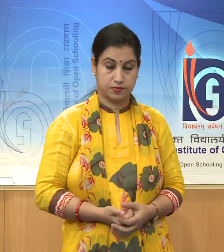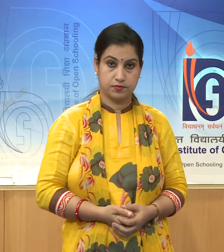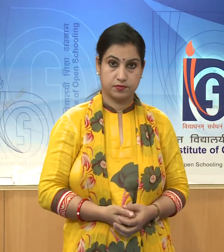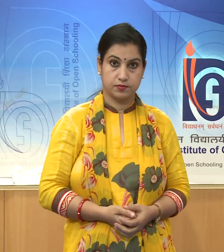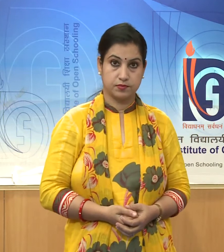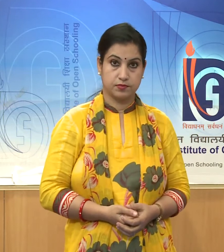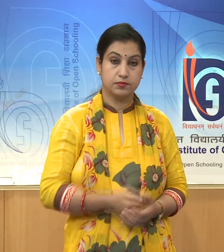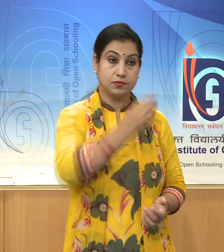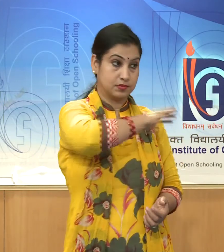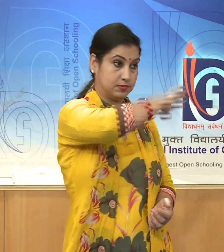the hills